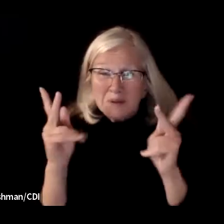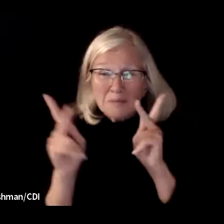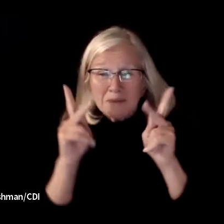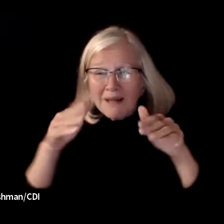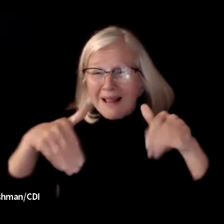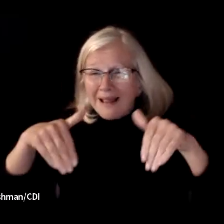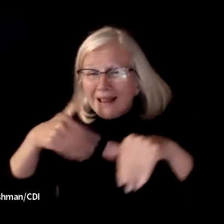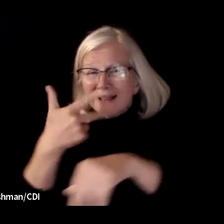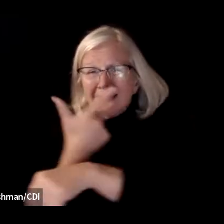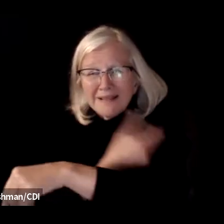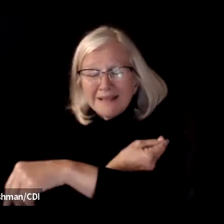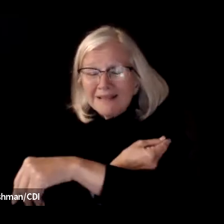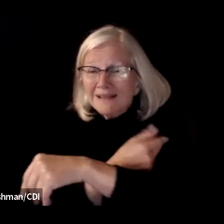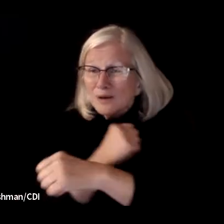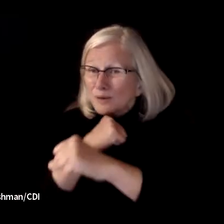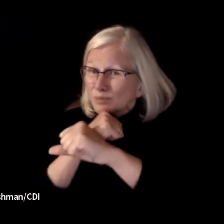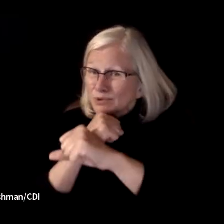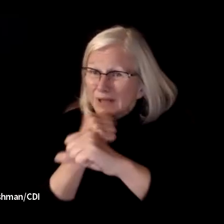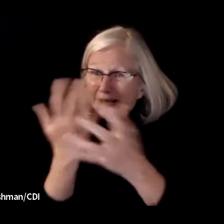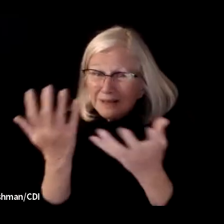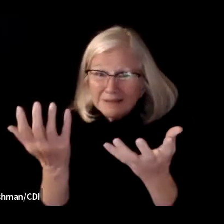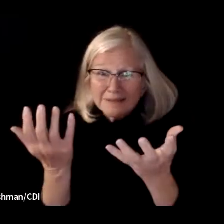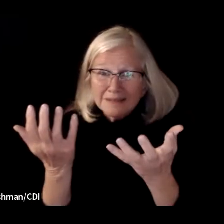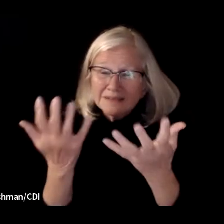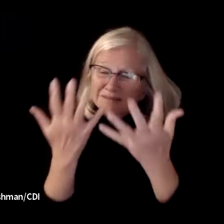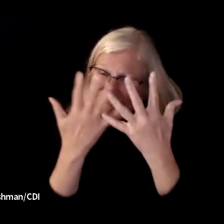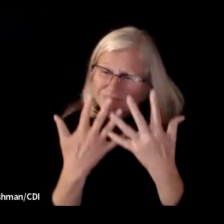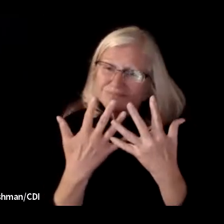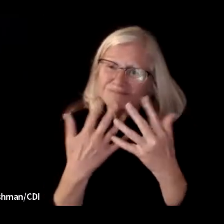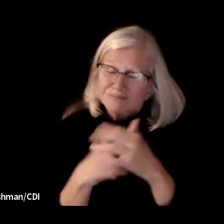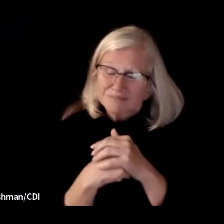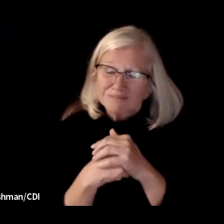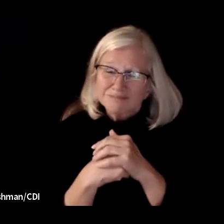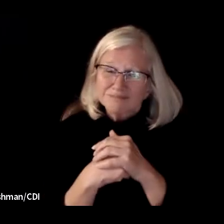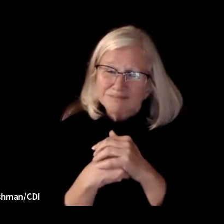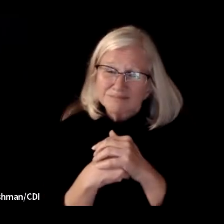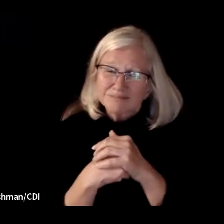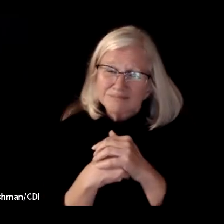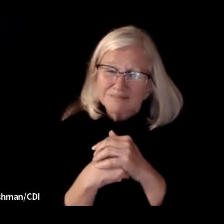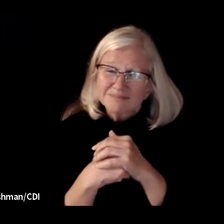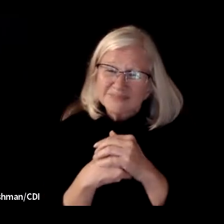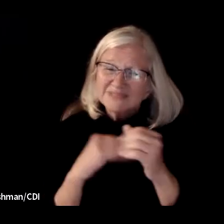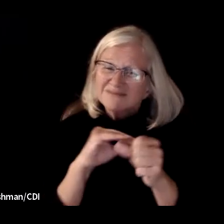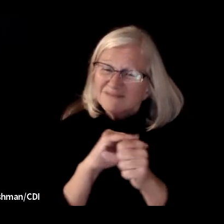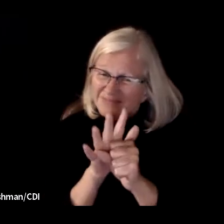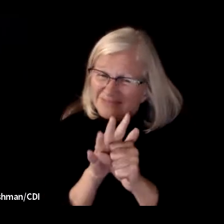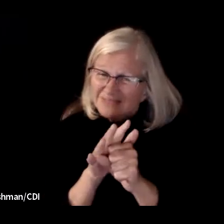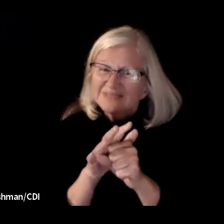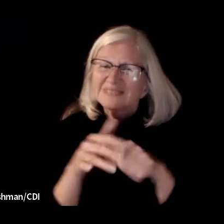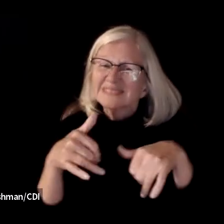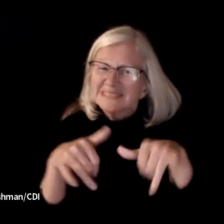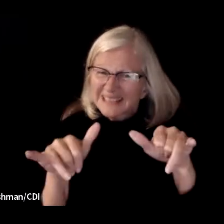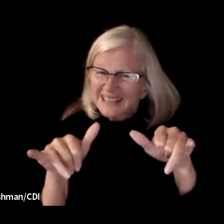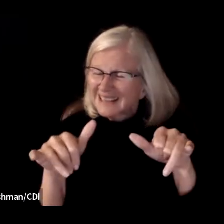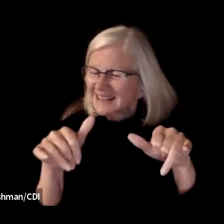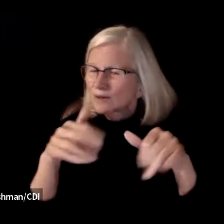there's unfortunately plenty of room for the virus to still do its harm.